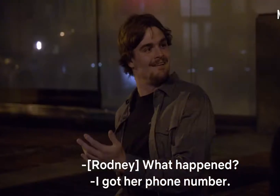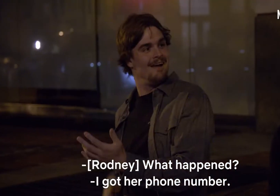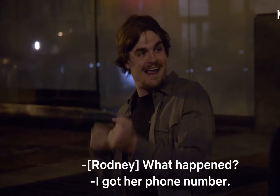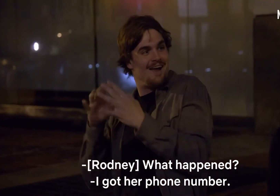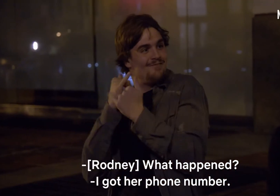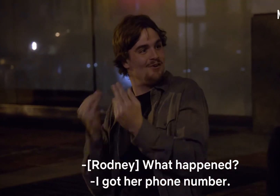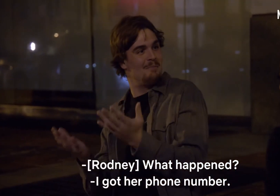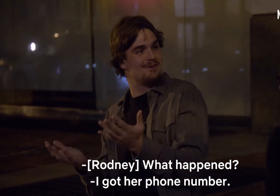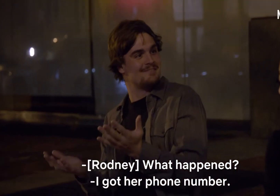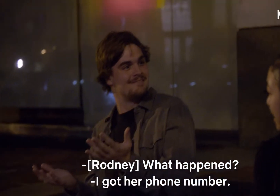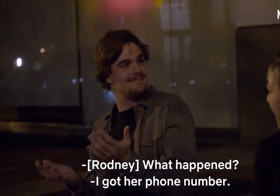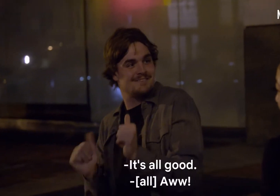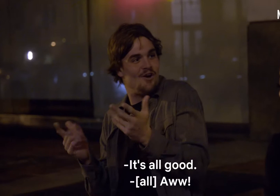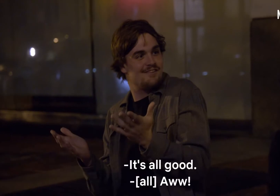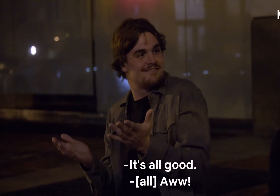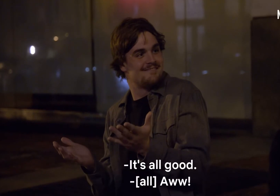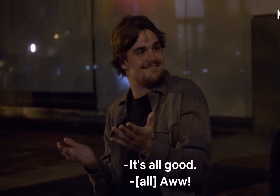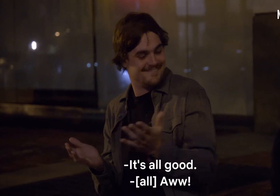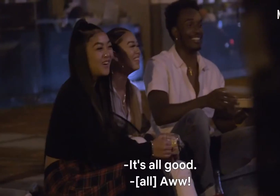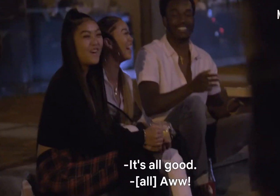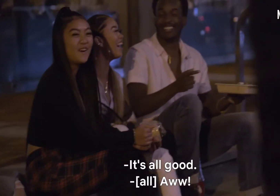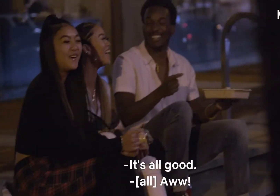I got her phone number. That's all good.